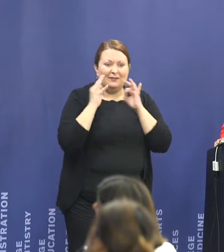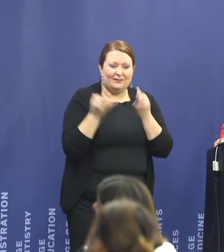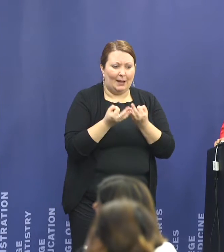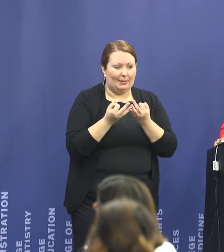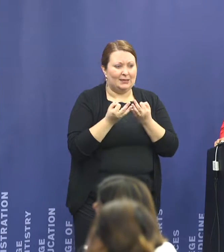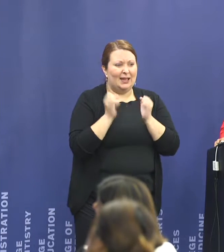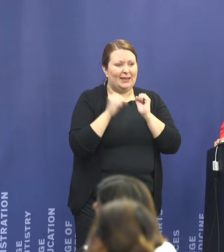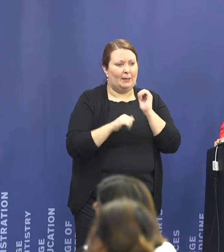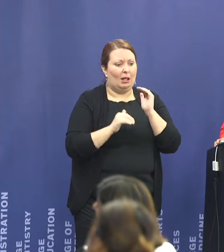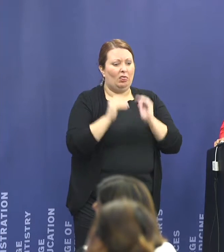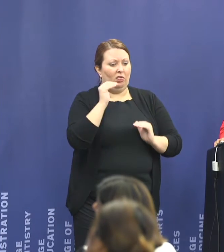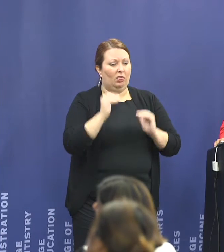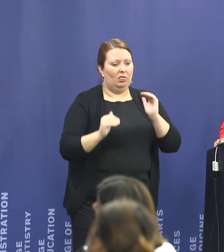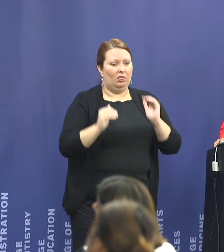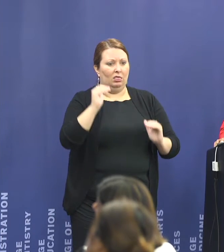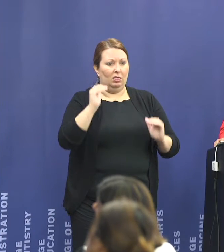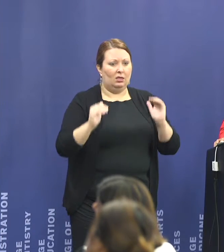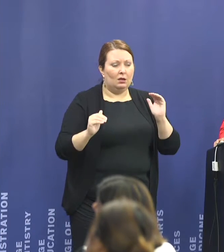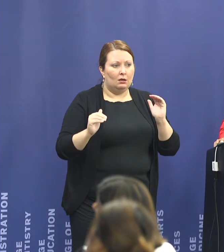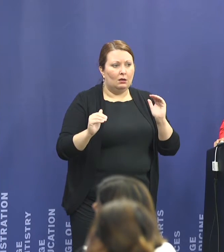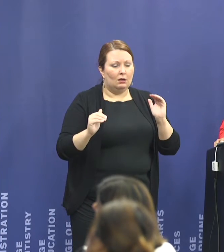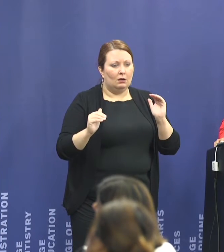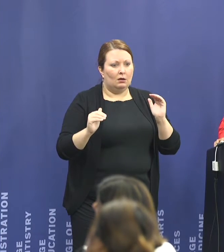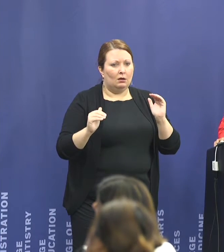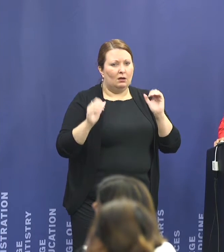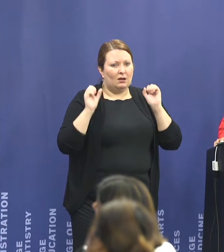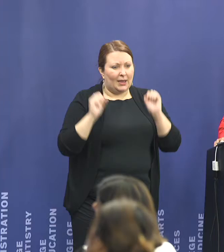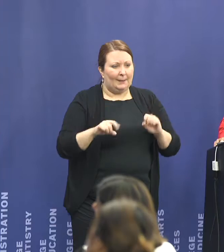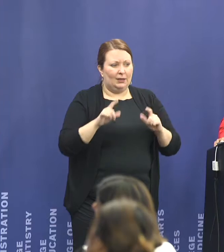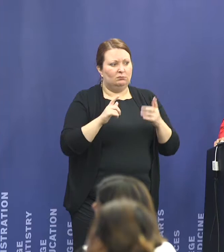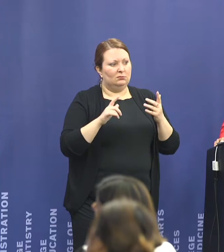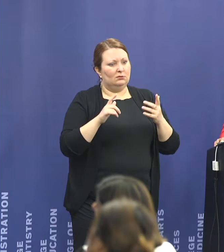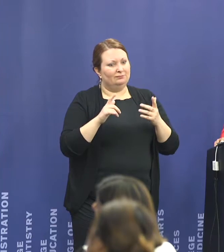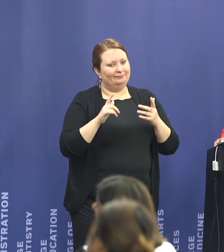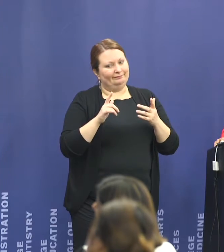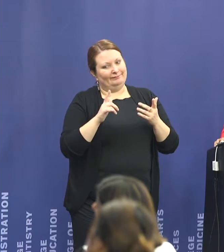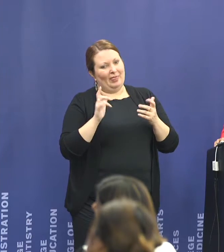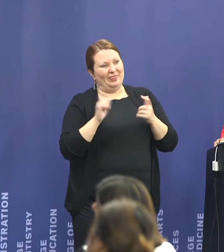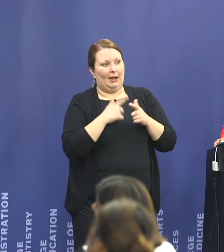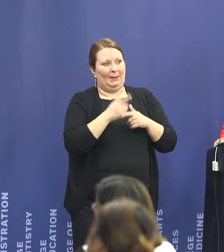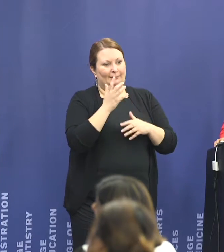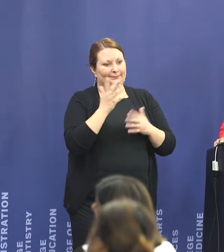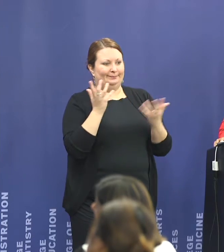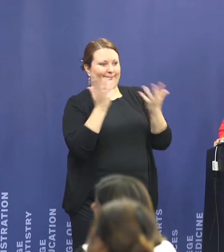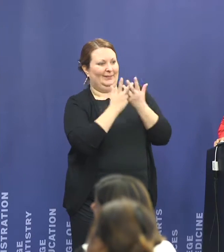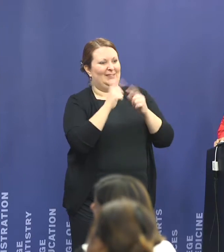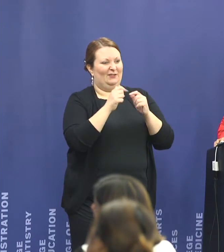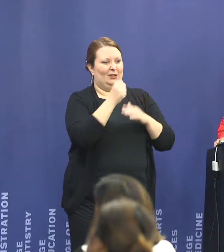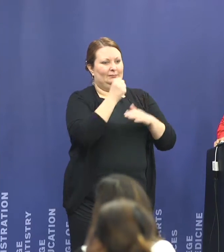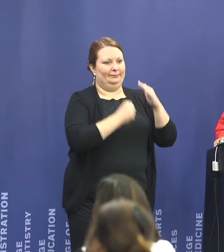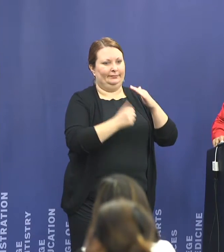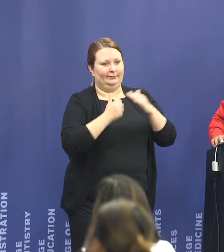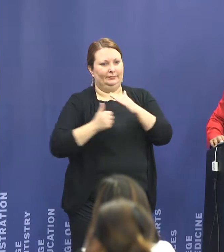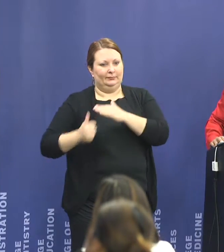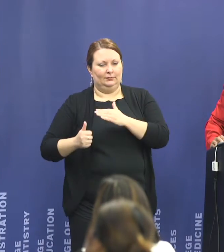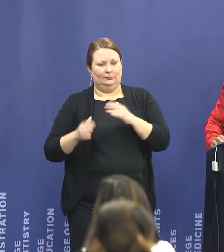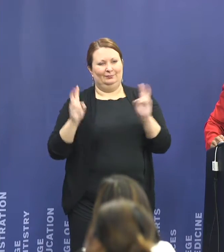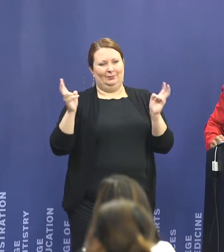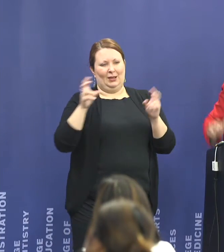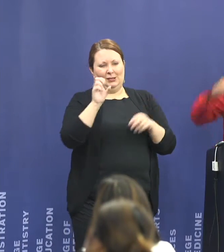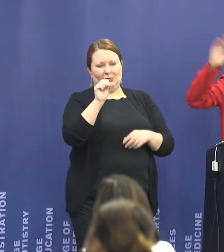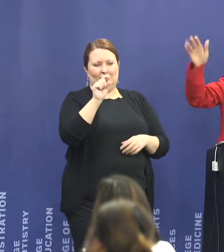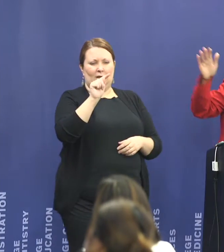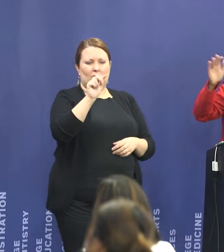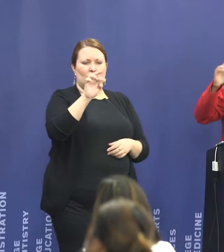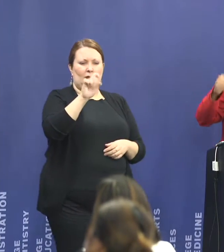families, can be of any race, right? And occupy different social positions based on that master status, what I call street race. And this is